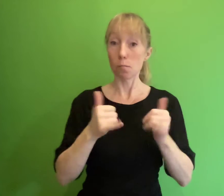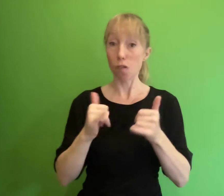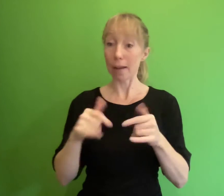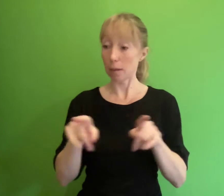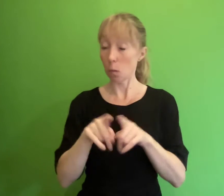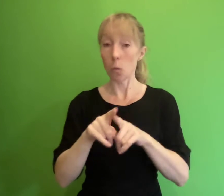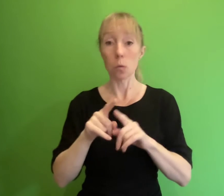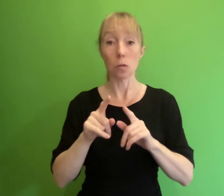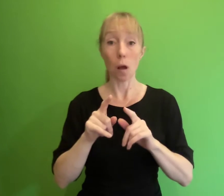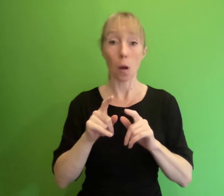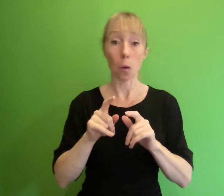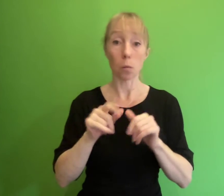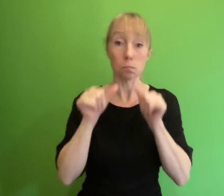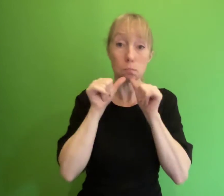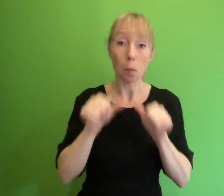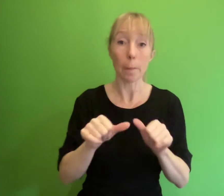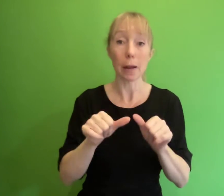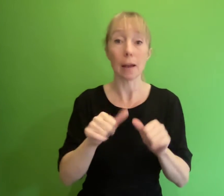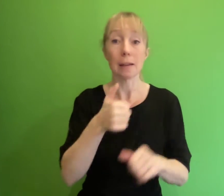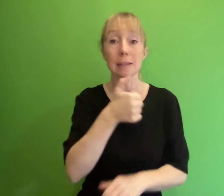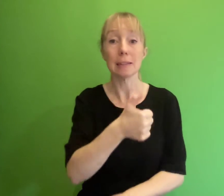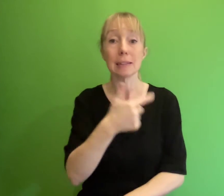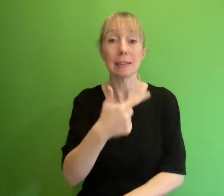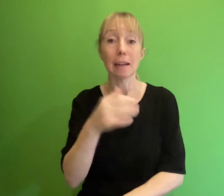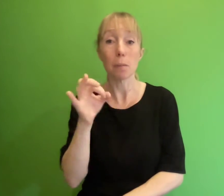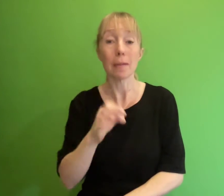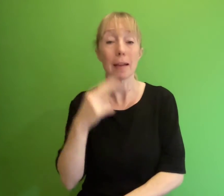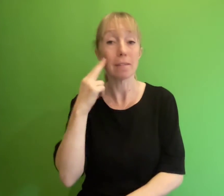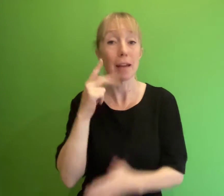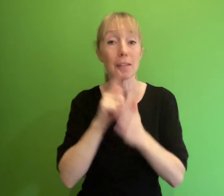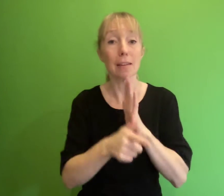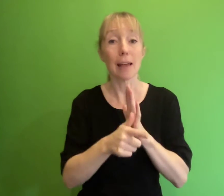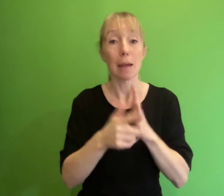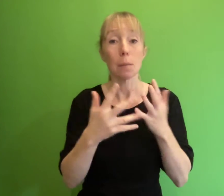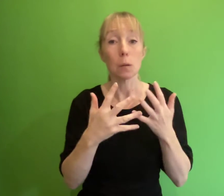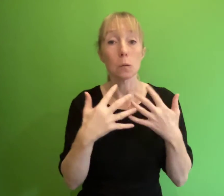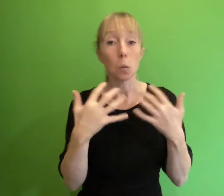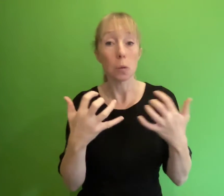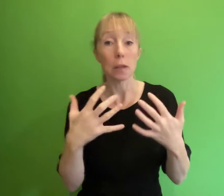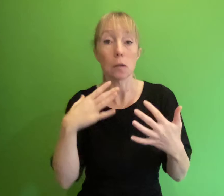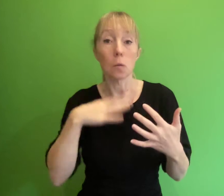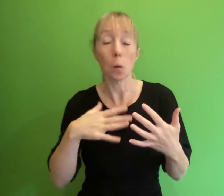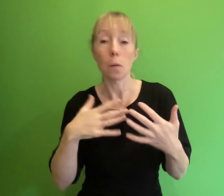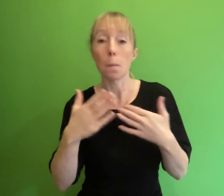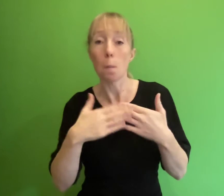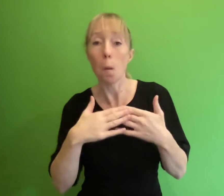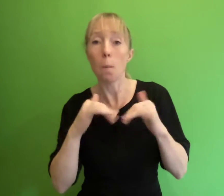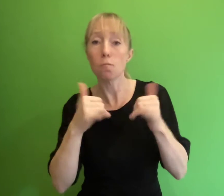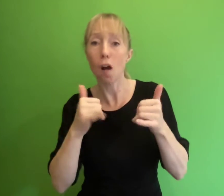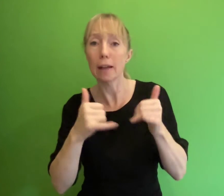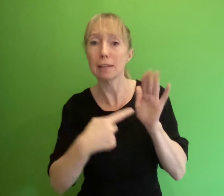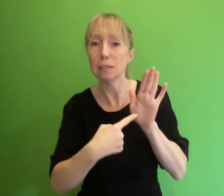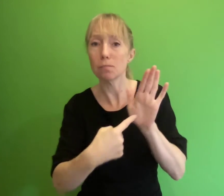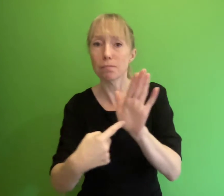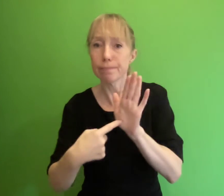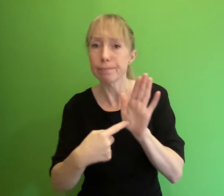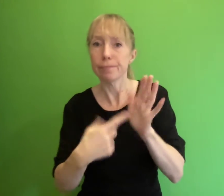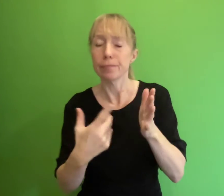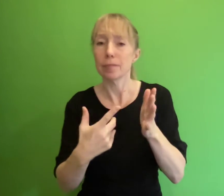67% of deaf and disabled audiences want more prizes showcasing and promoting work by deaf and disabled writers and